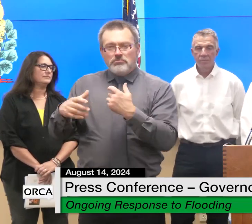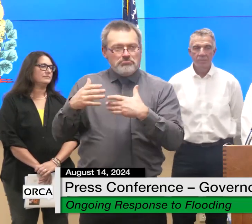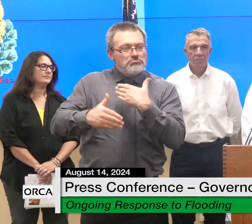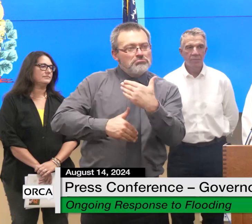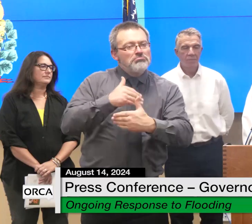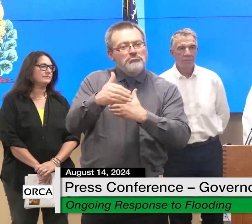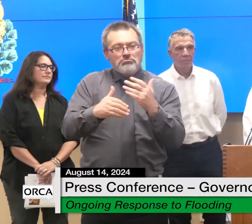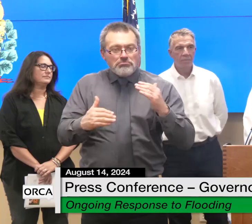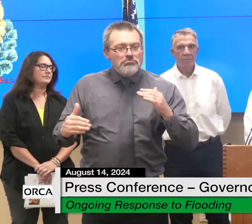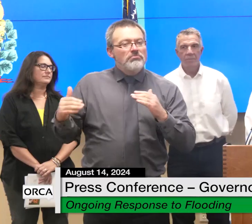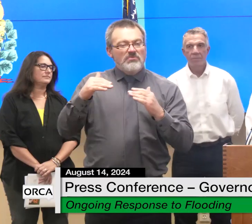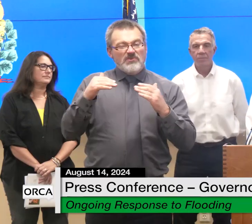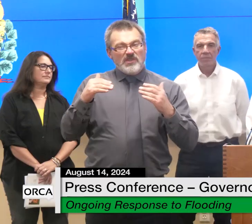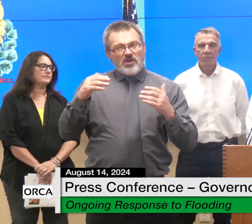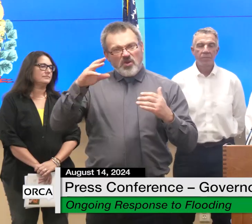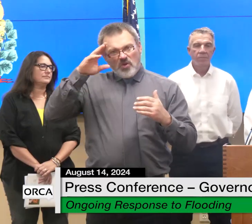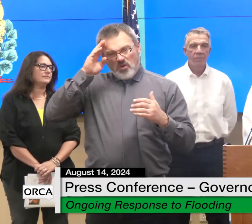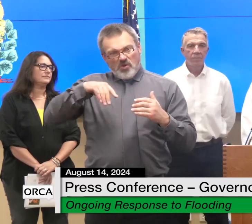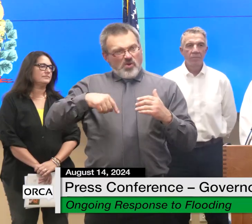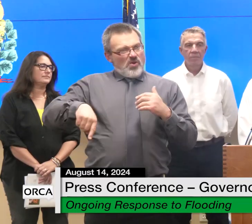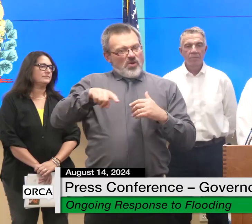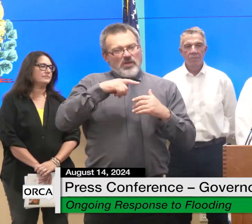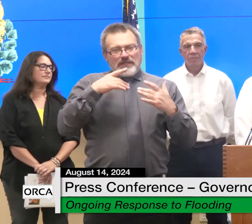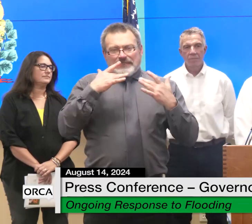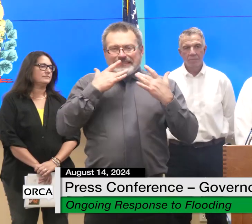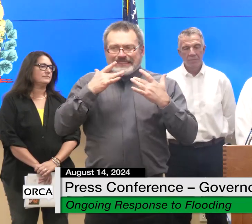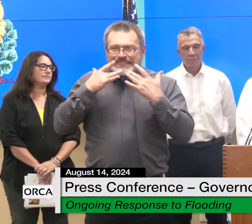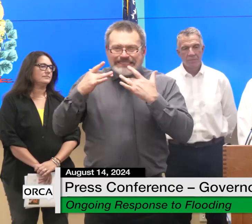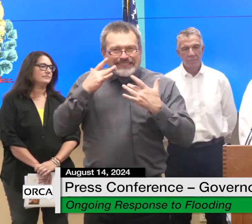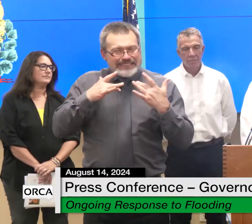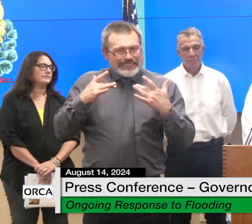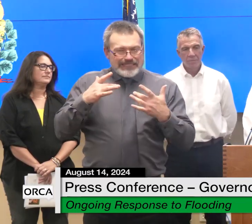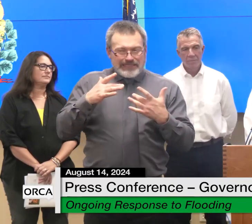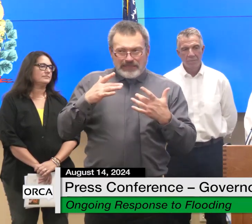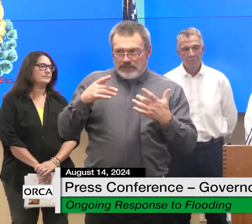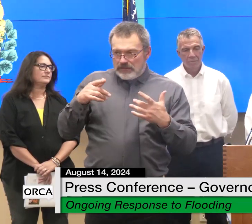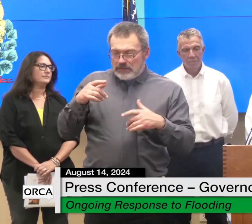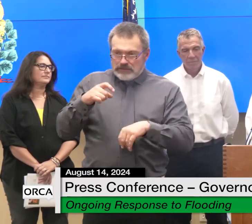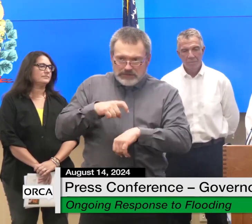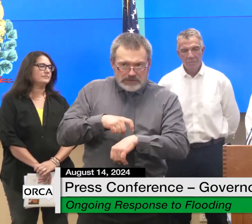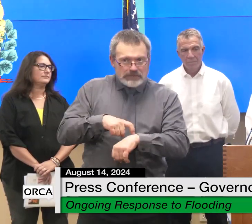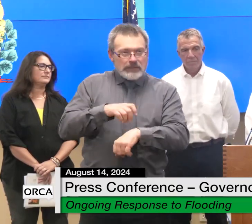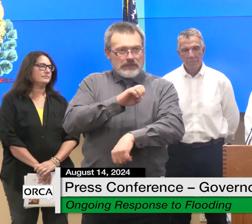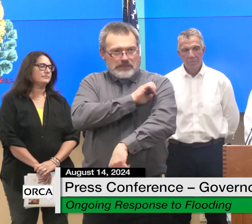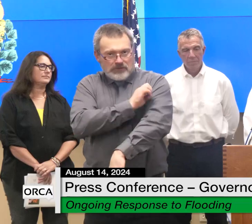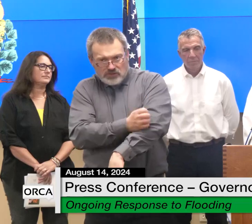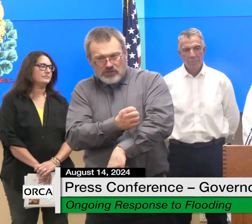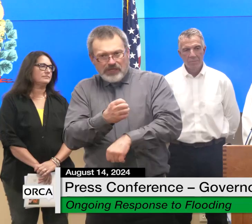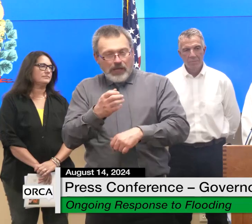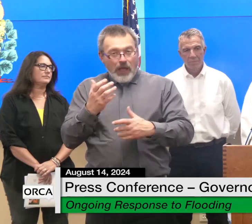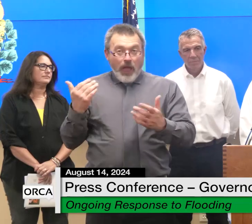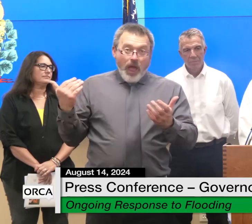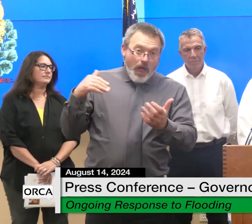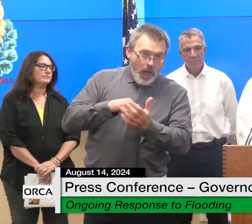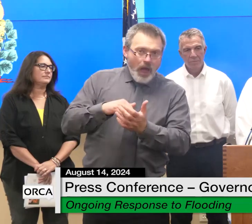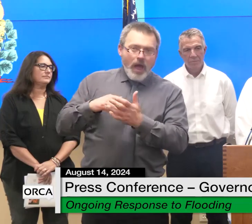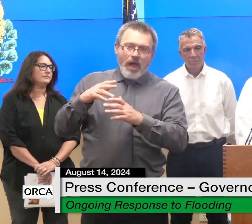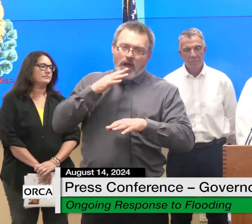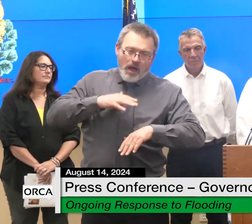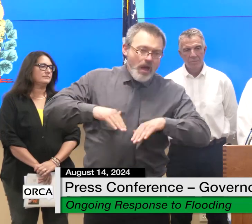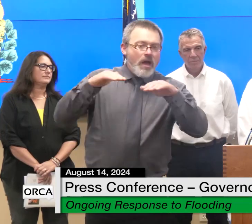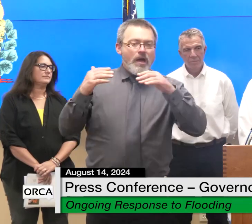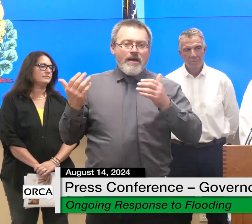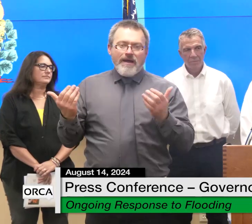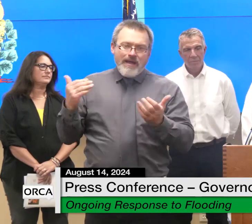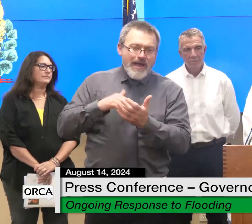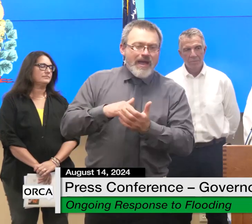limited capacity. In response, the state has launched two initiatives that I'd like to provide more detail on. The first is